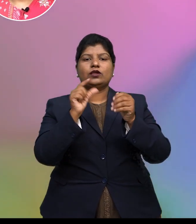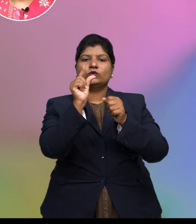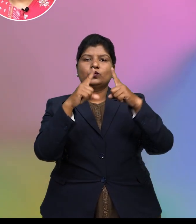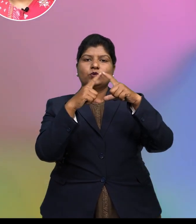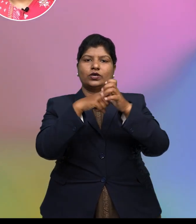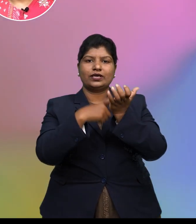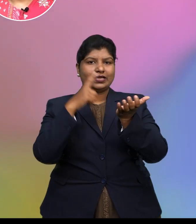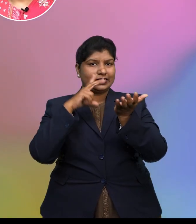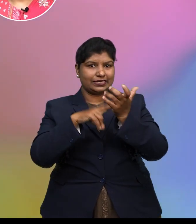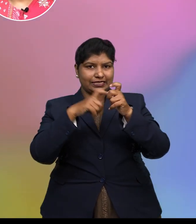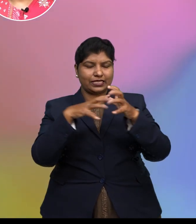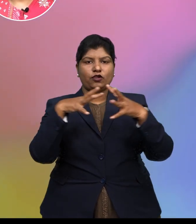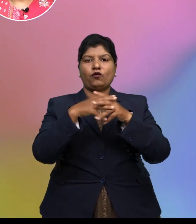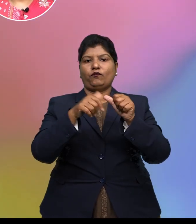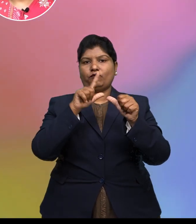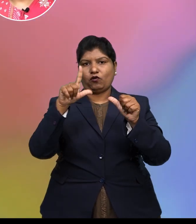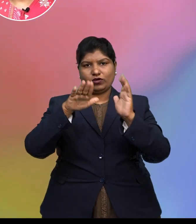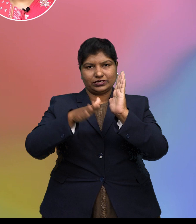or endometrium